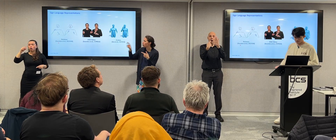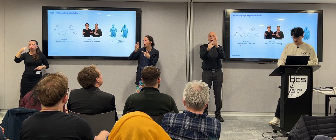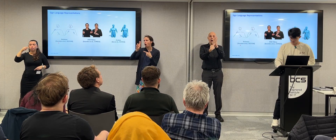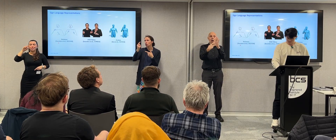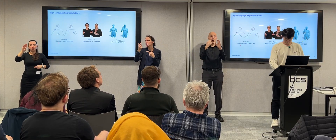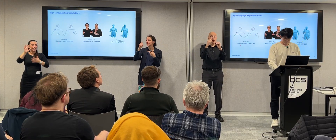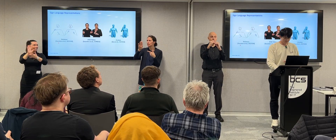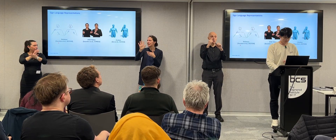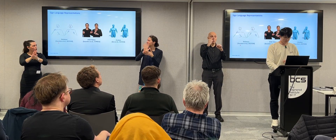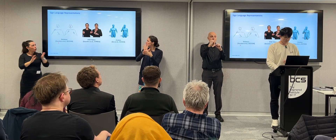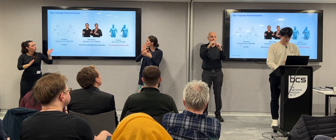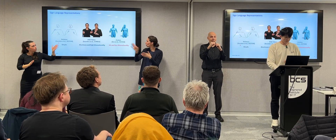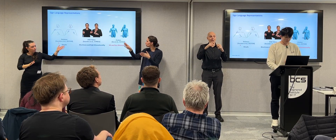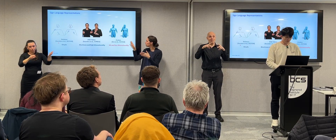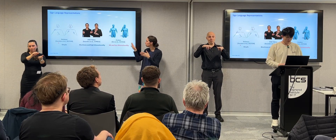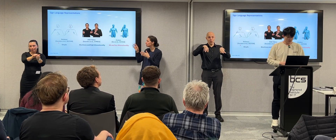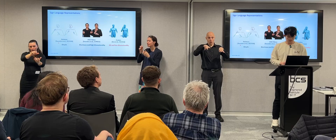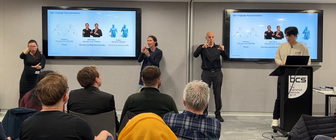avatars.